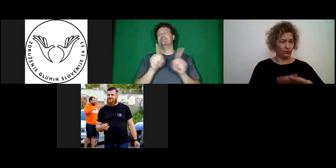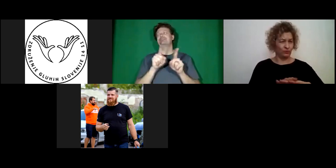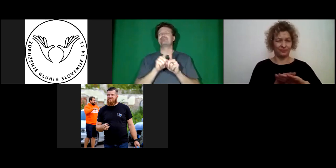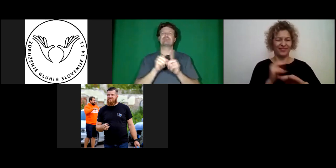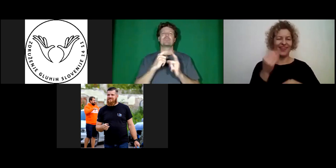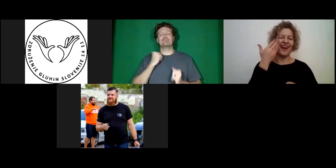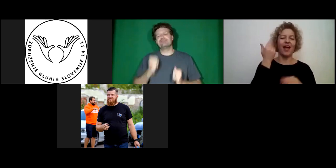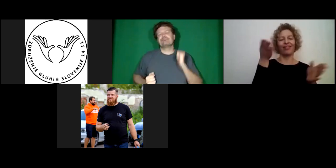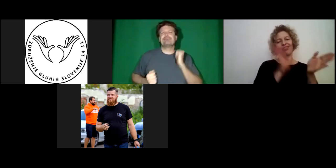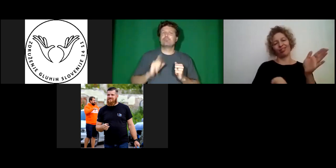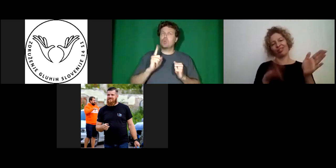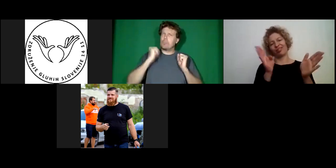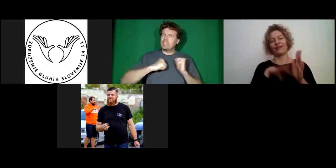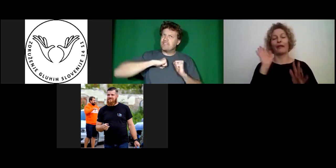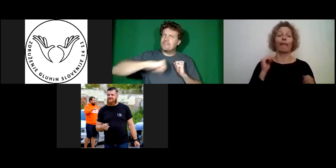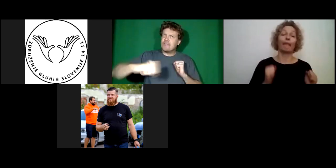demand.